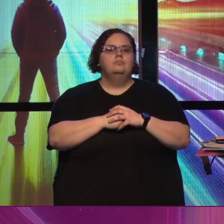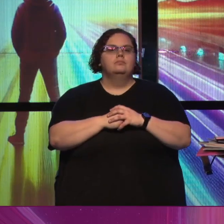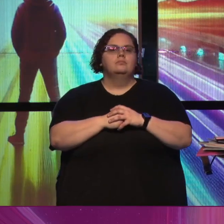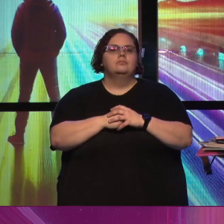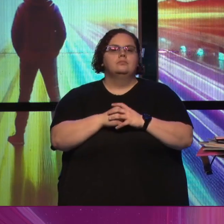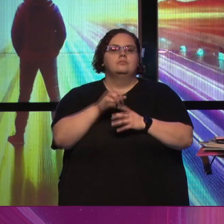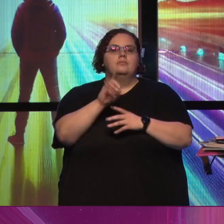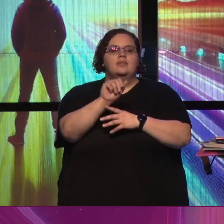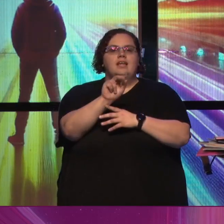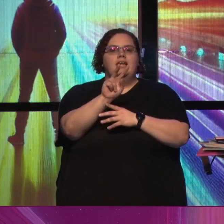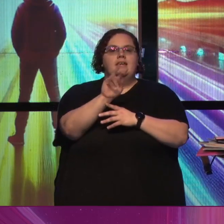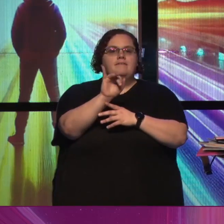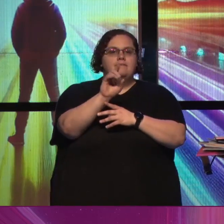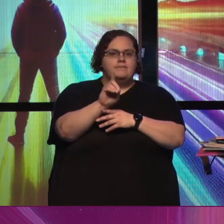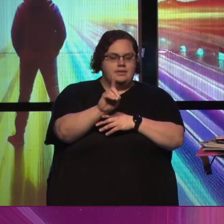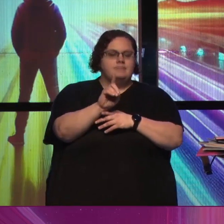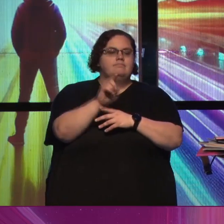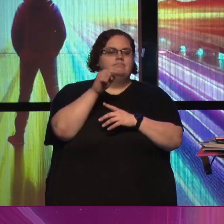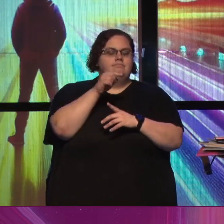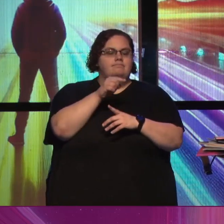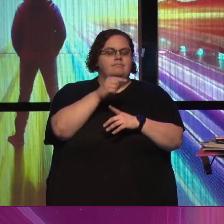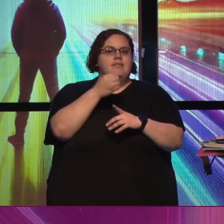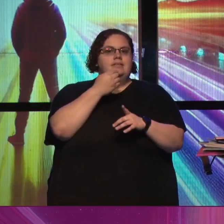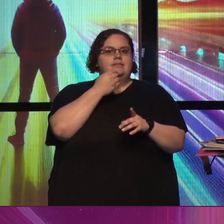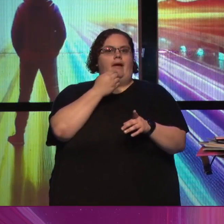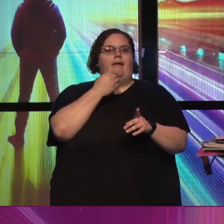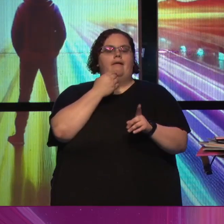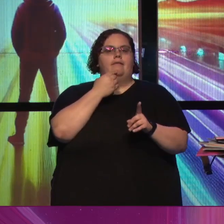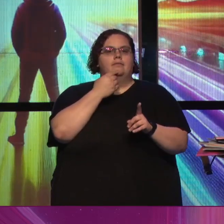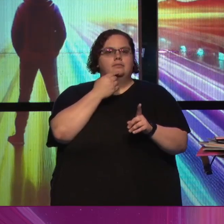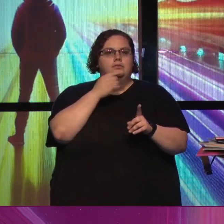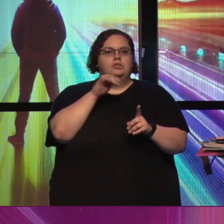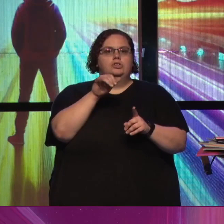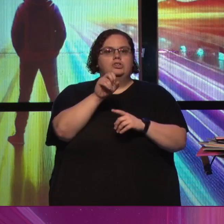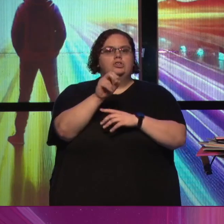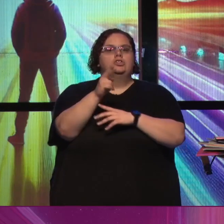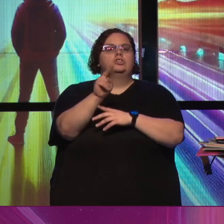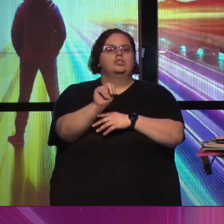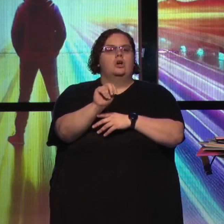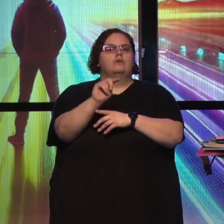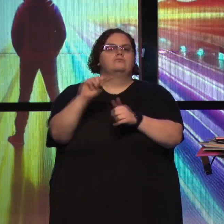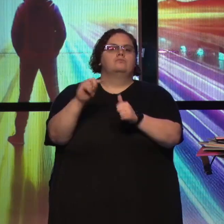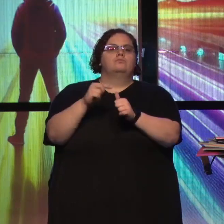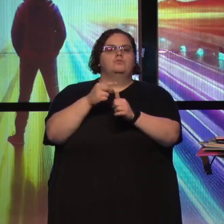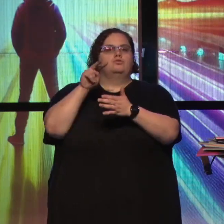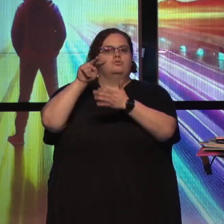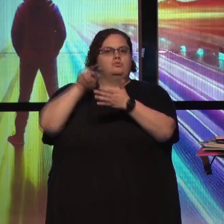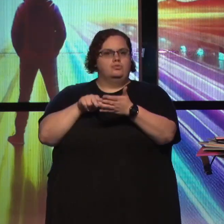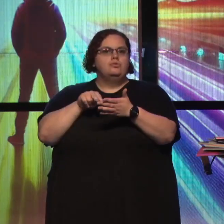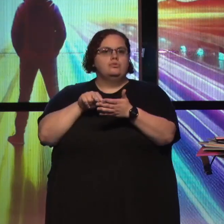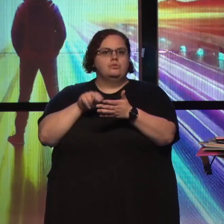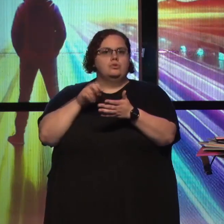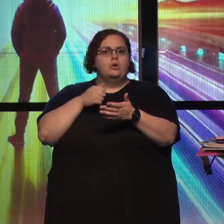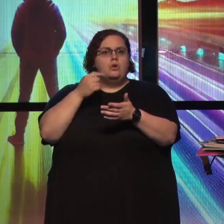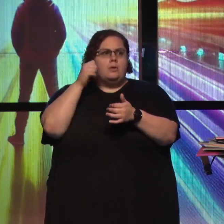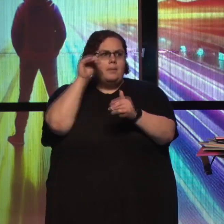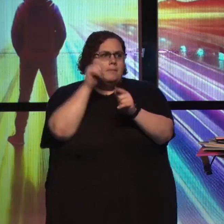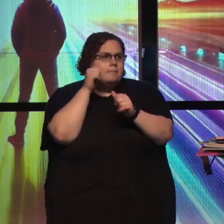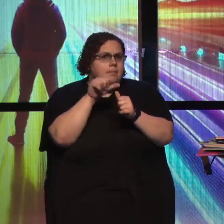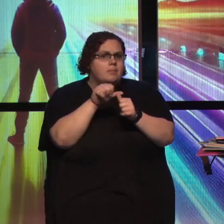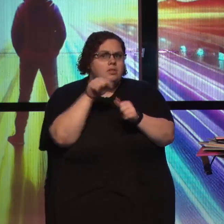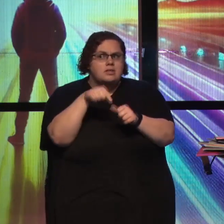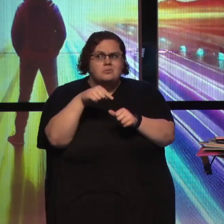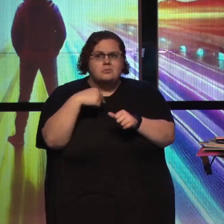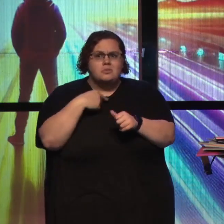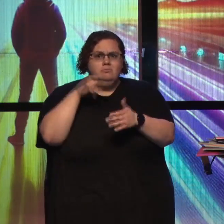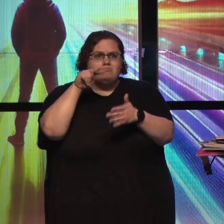David Mathewson, and he tells us that John's original listeners, because this would have been read. You have to remember, this would have been read